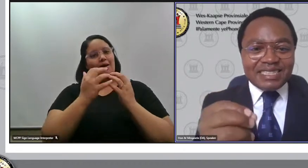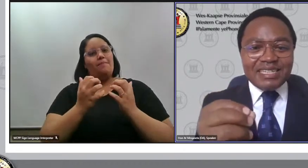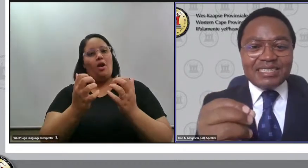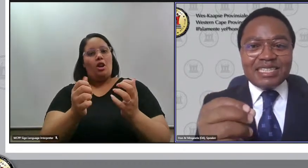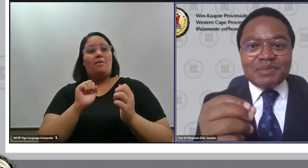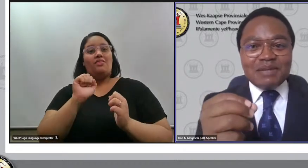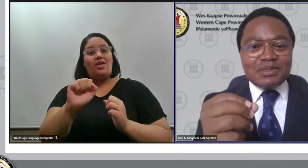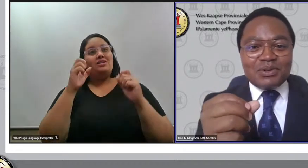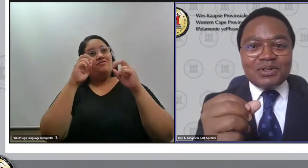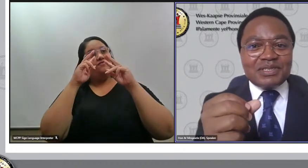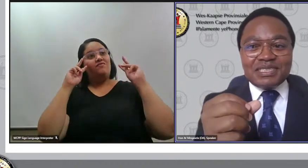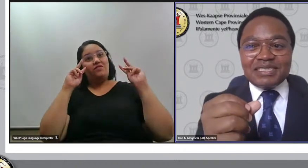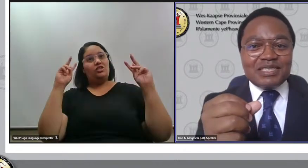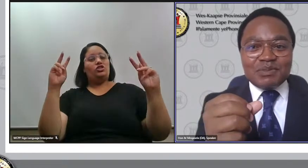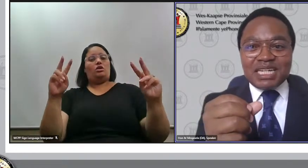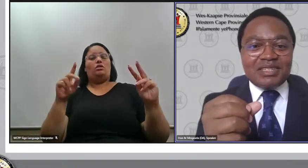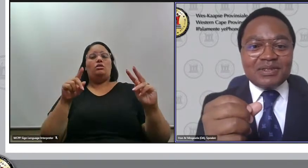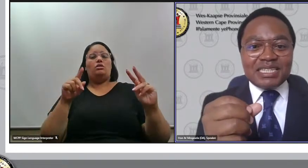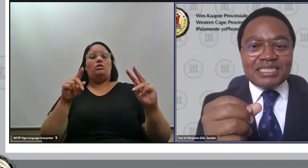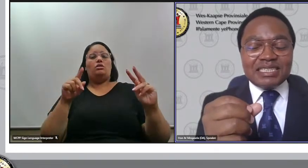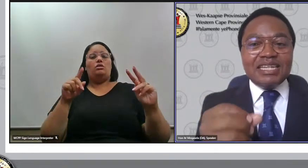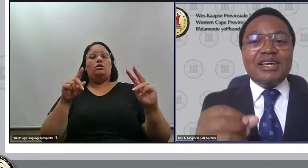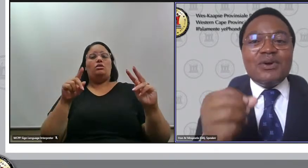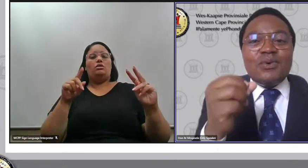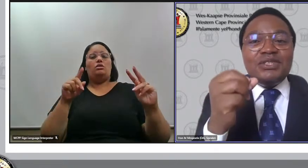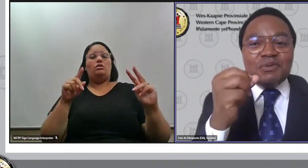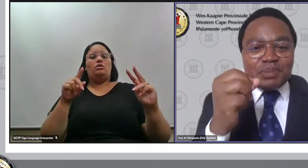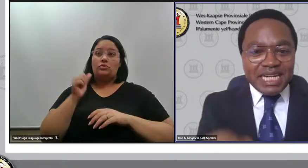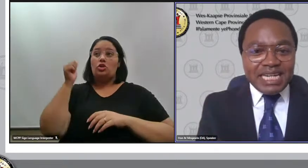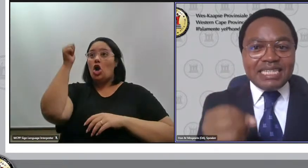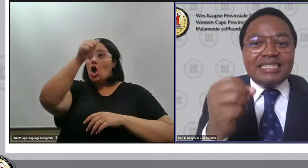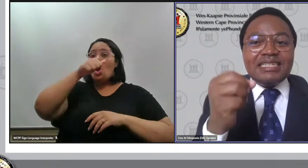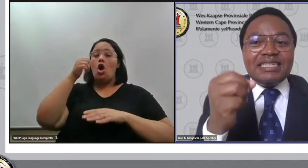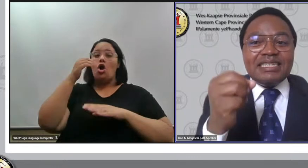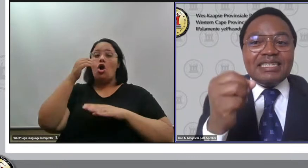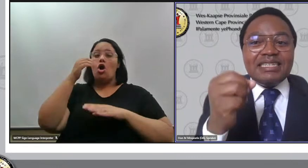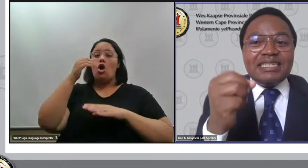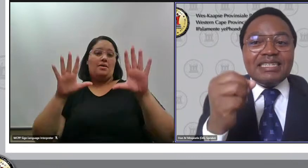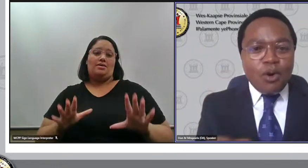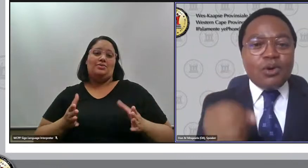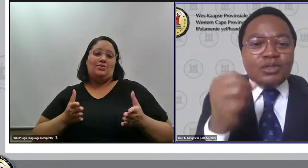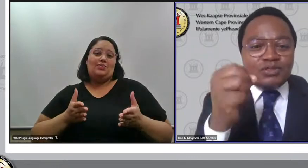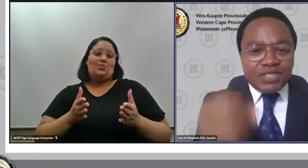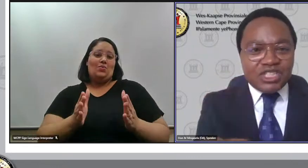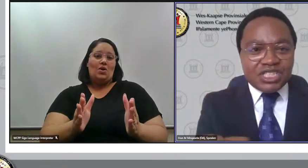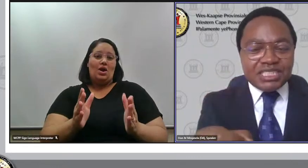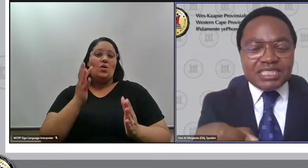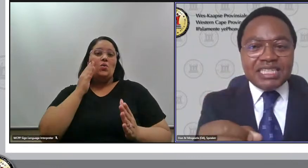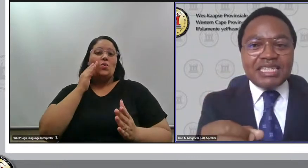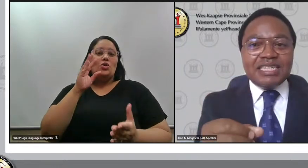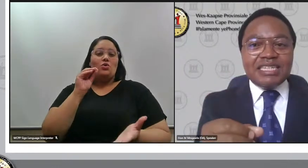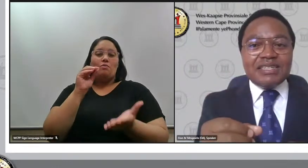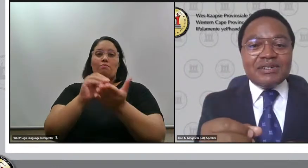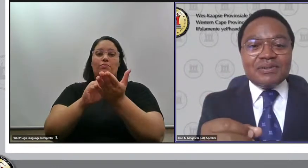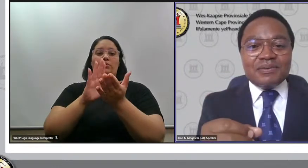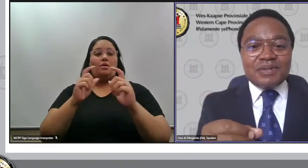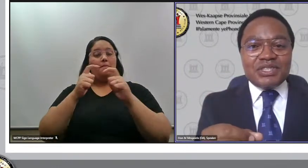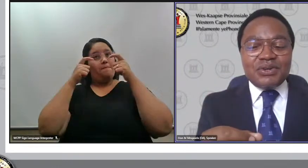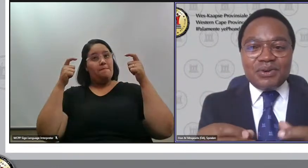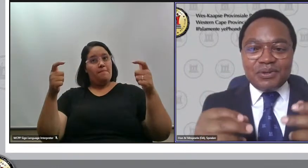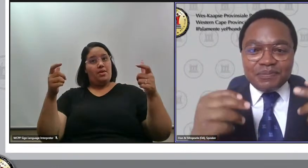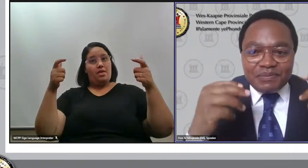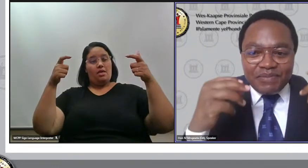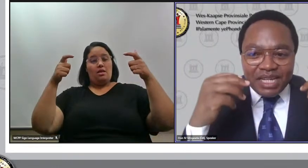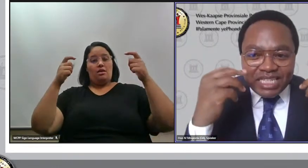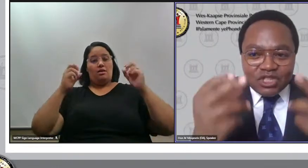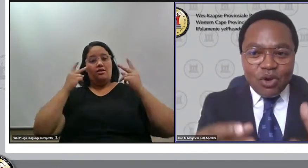vision, sometimes God is miraculous. When you pray and put a bold vision with